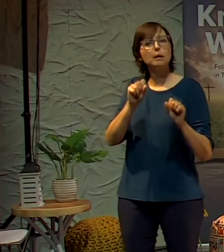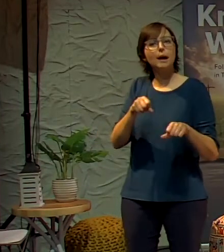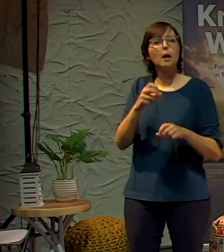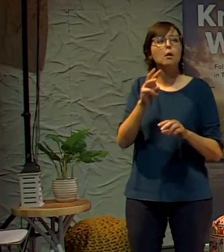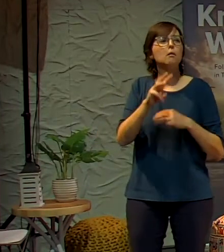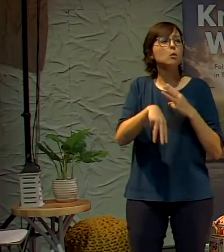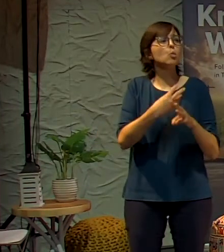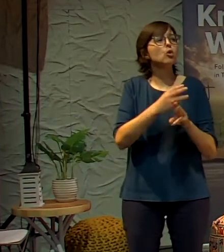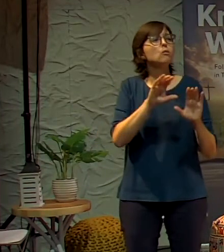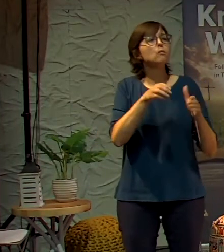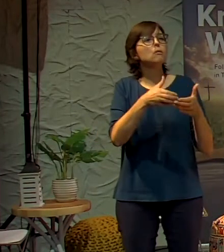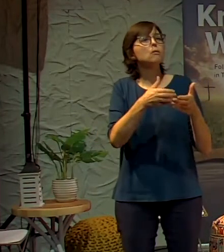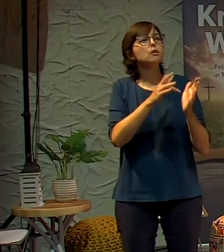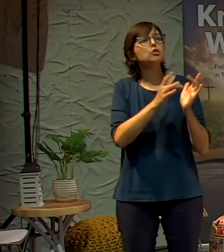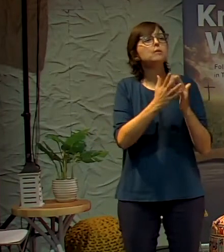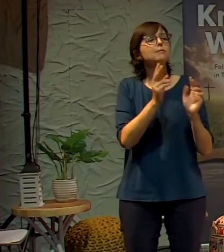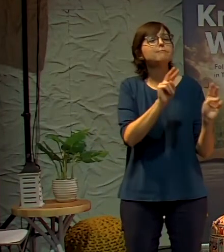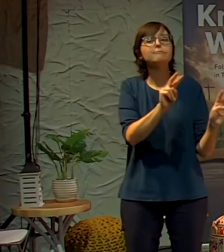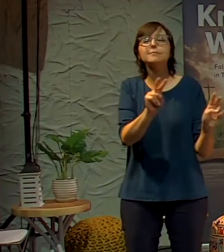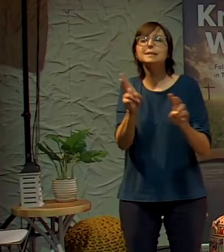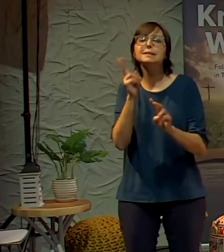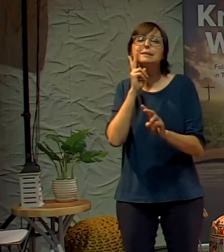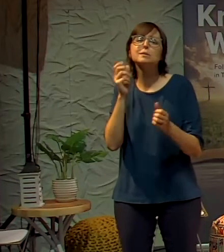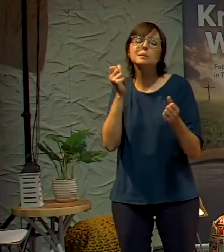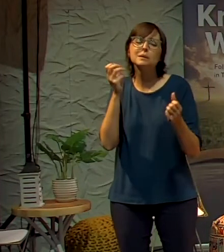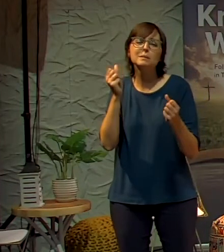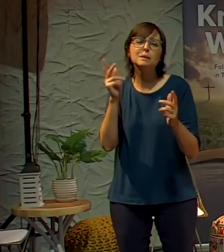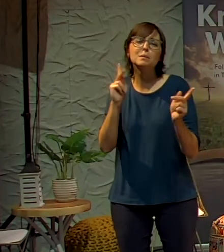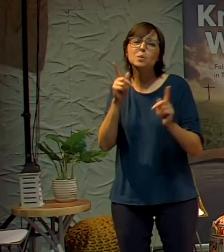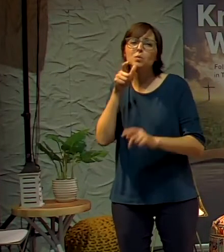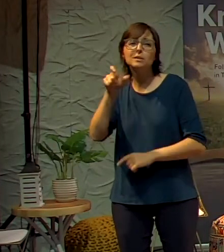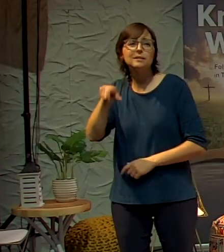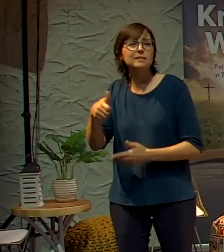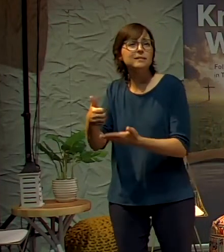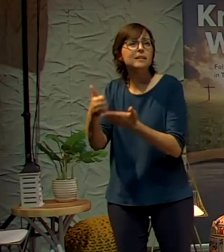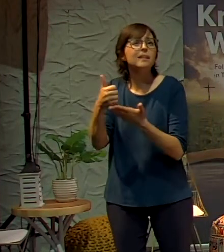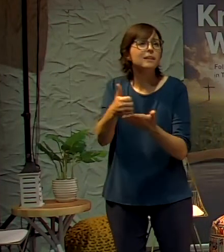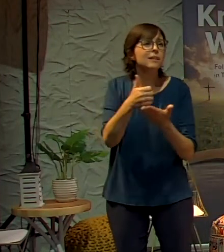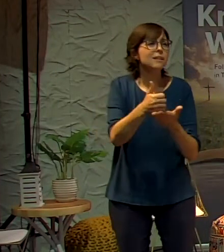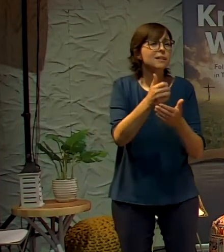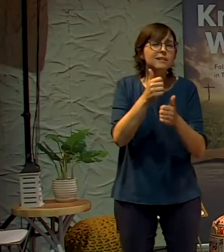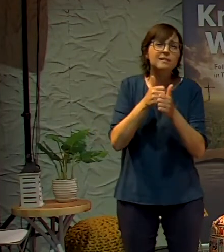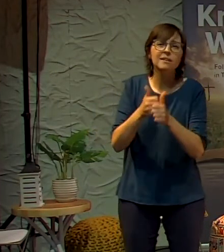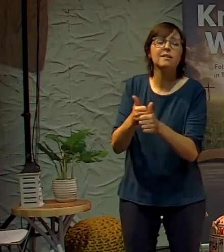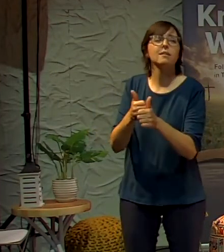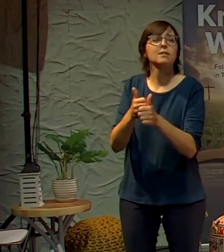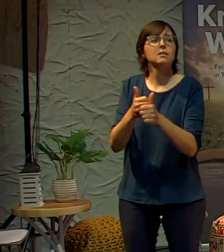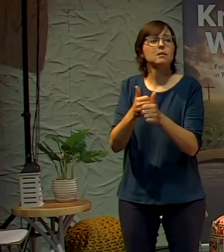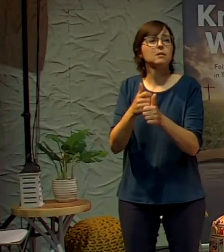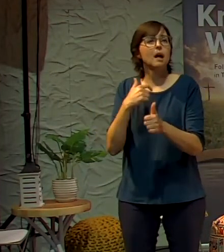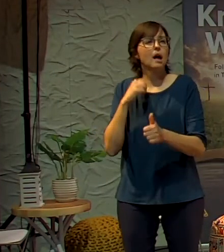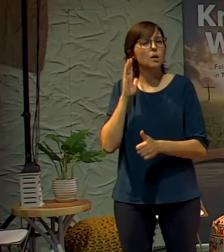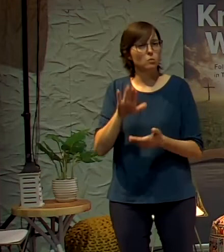world through the eyes of Jesus and seeing the harvest is plentiful? There's so many people who need this, and I will be the harvest